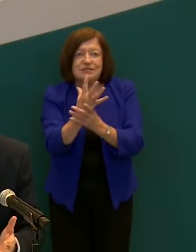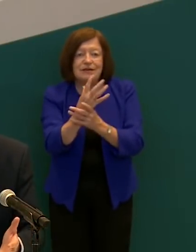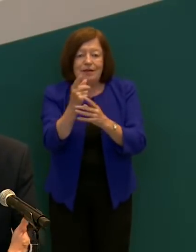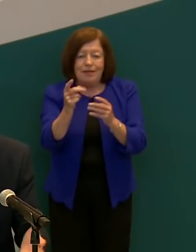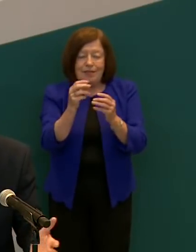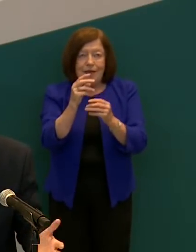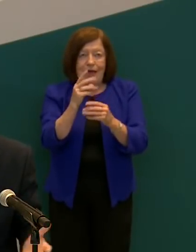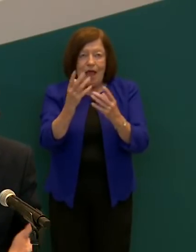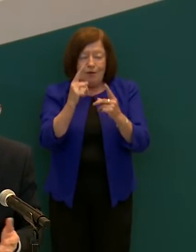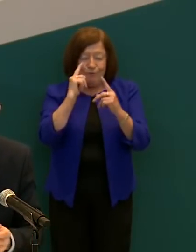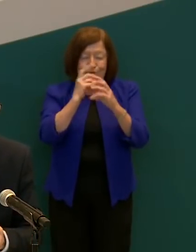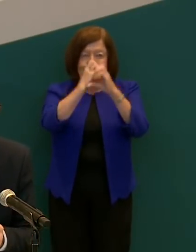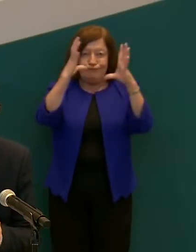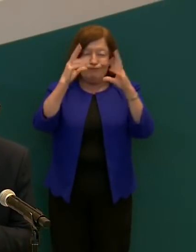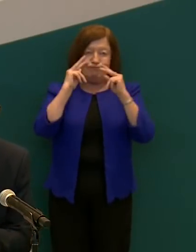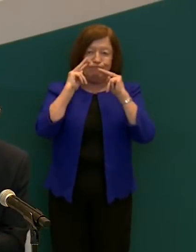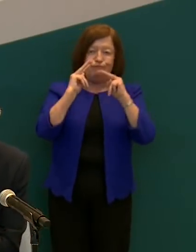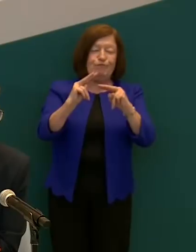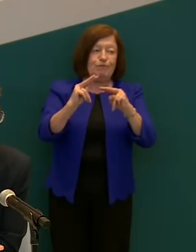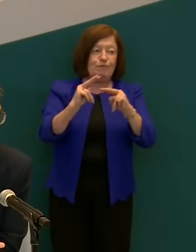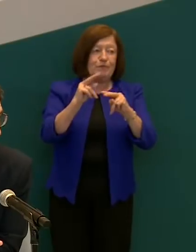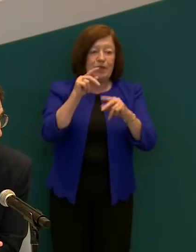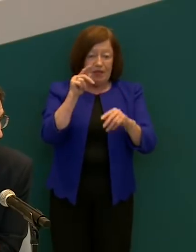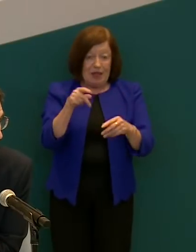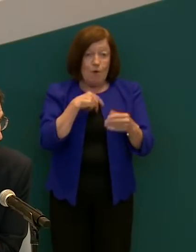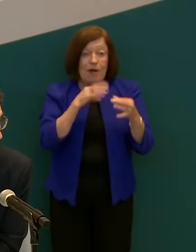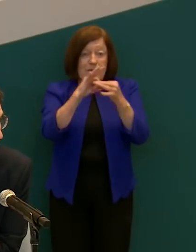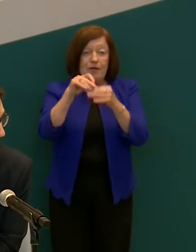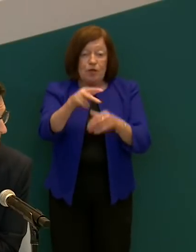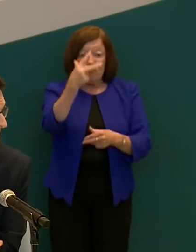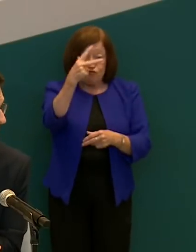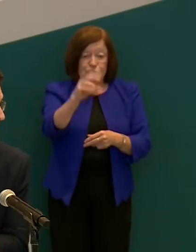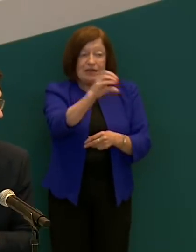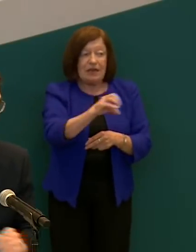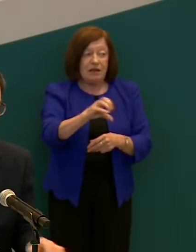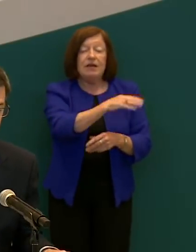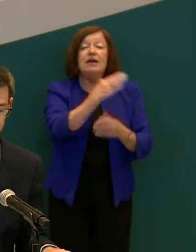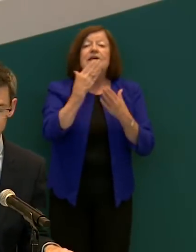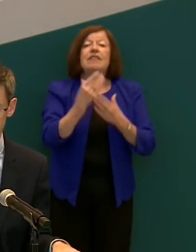of disease and picture of disease as we saw in the surrounding counties as well. great, thank you.